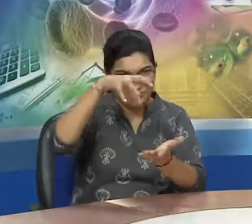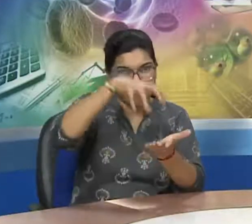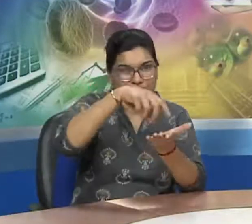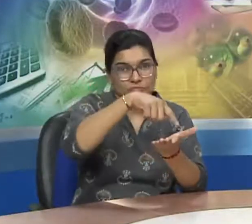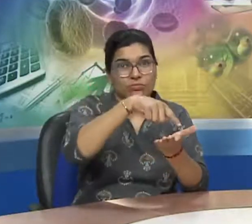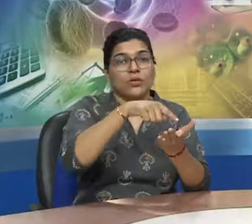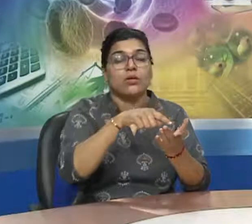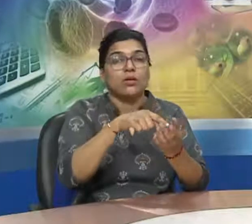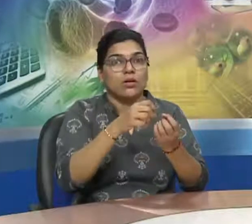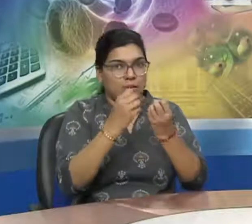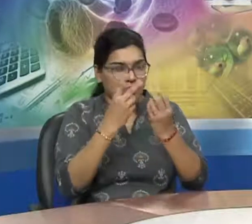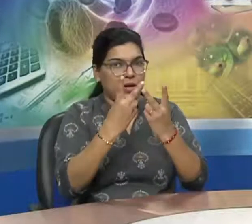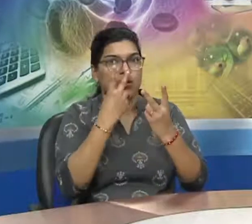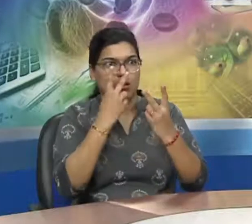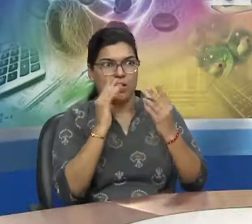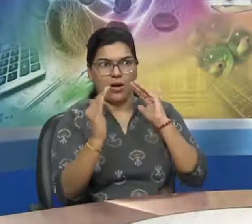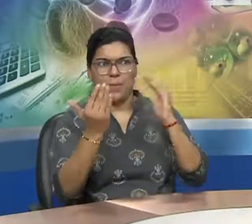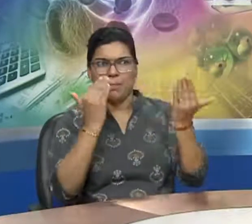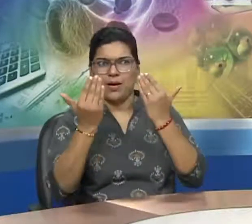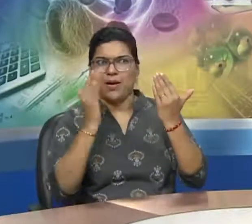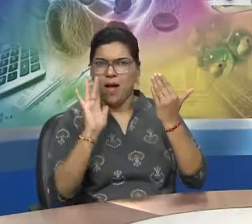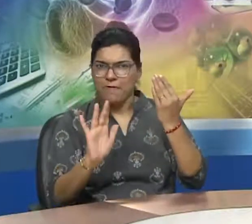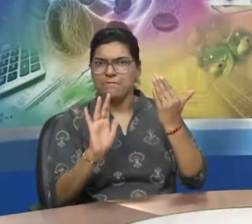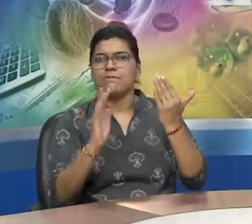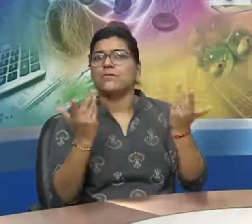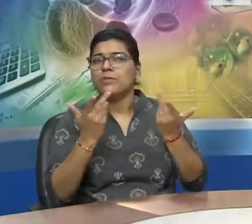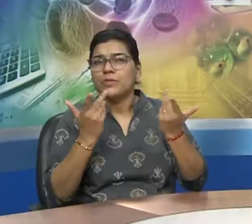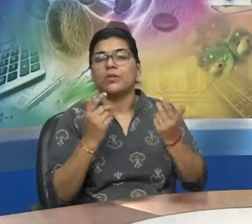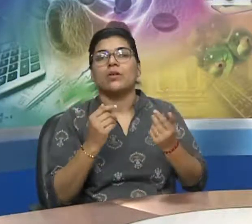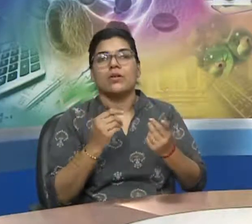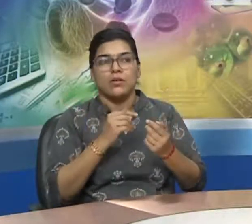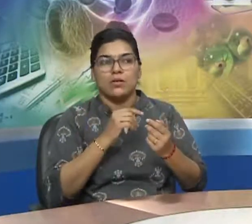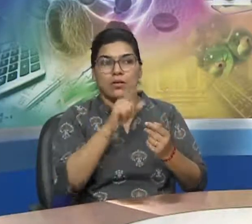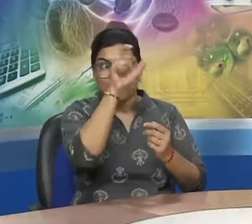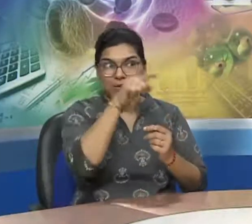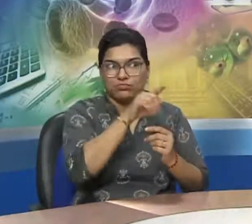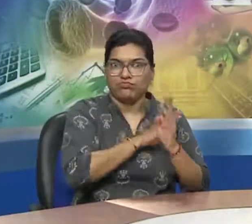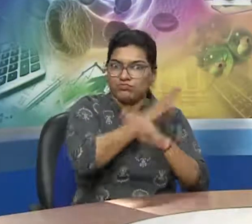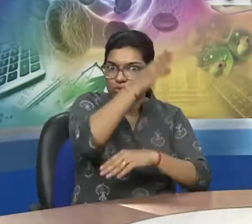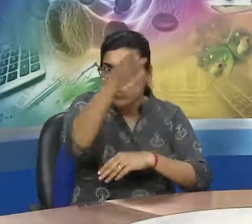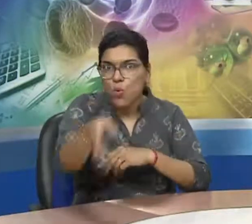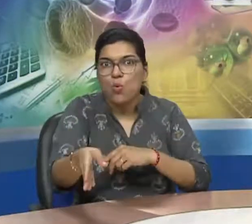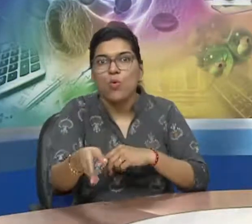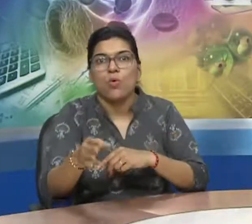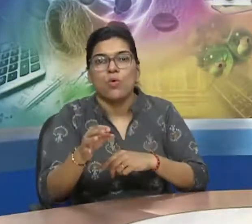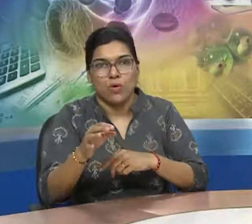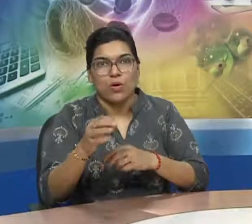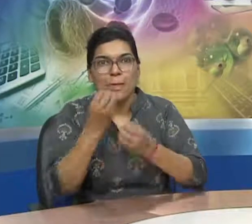compared to the way he behaves at a party or on the street.